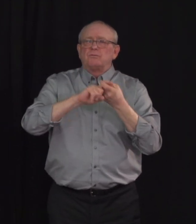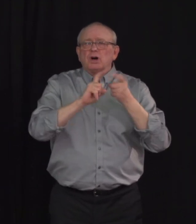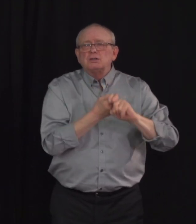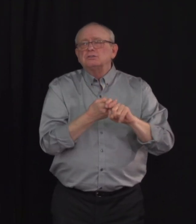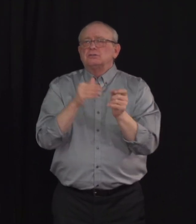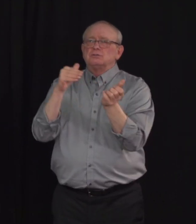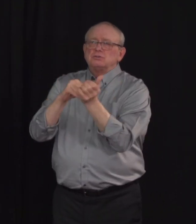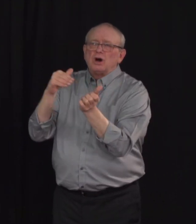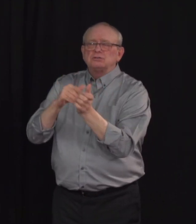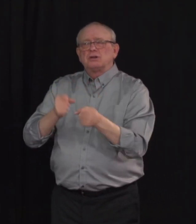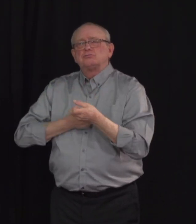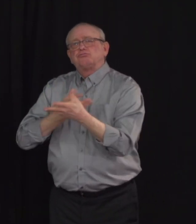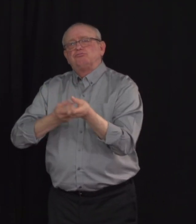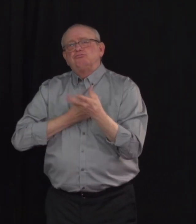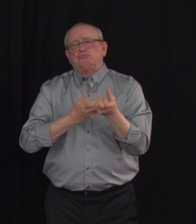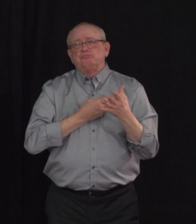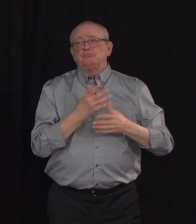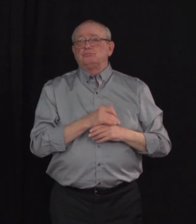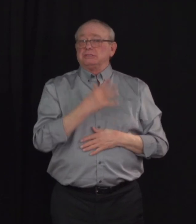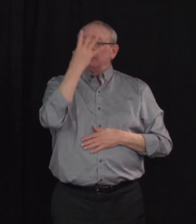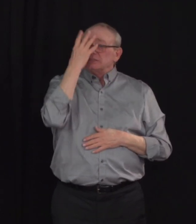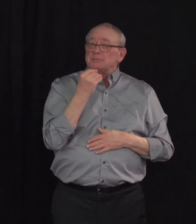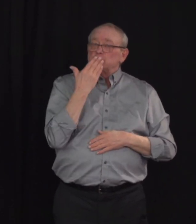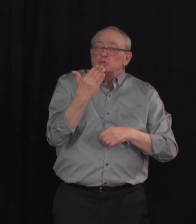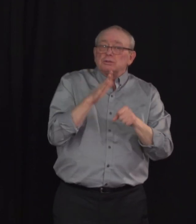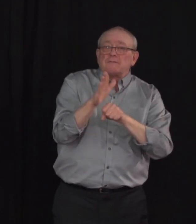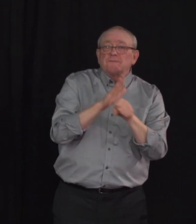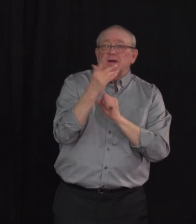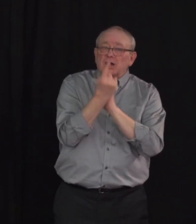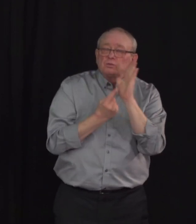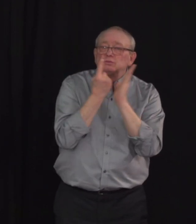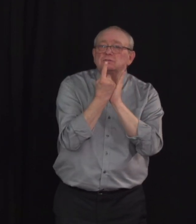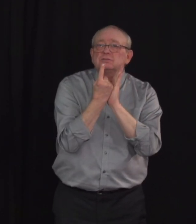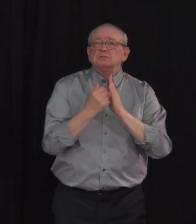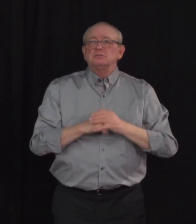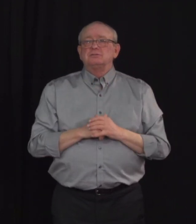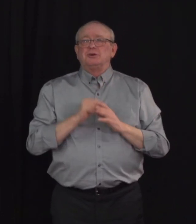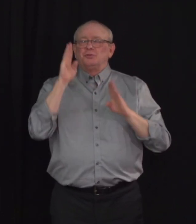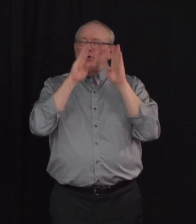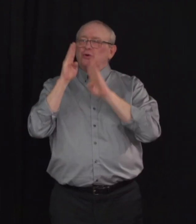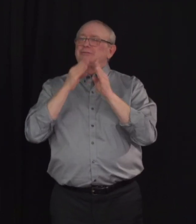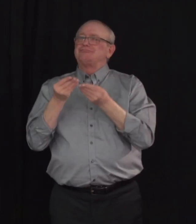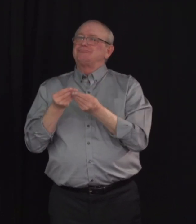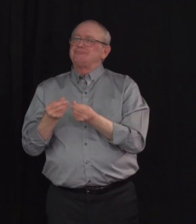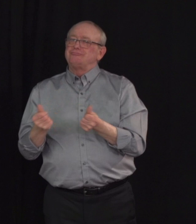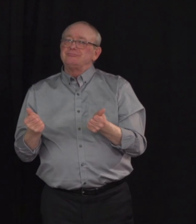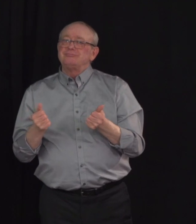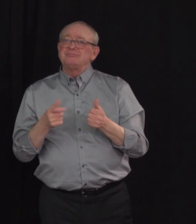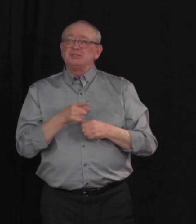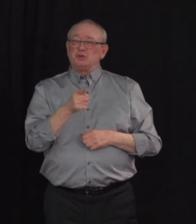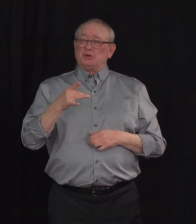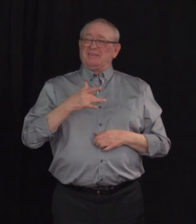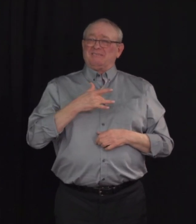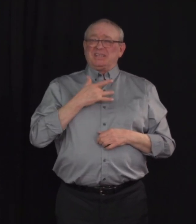like you need help, don't wait to reach out. No matter the challenge you or a friend or family member may be facing, I want you to know you